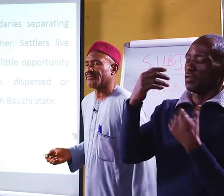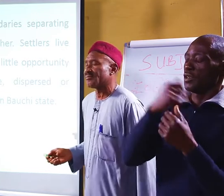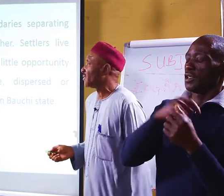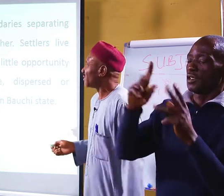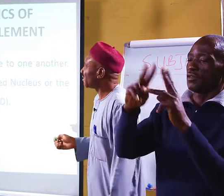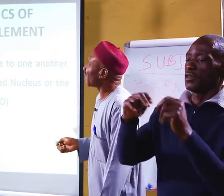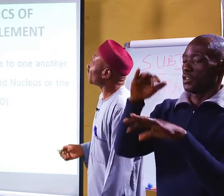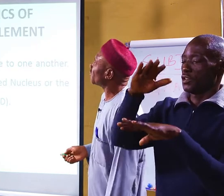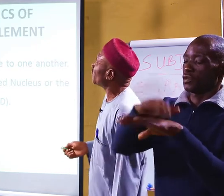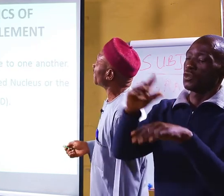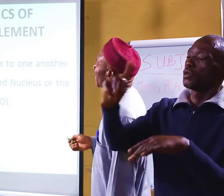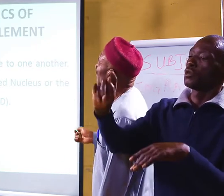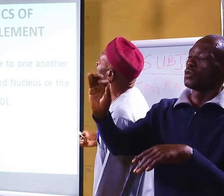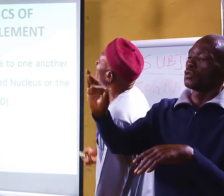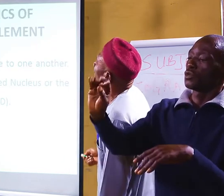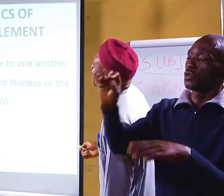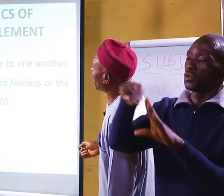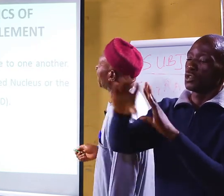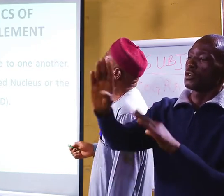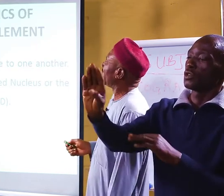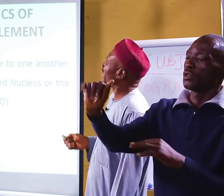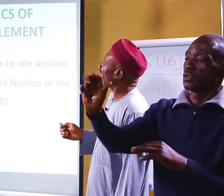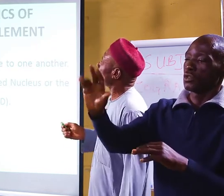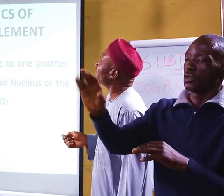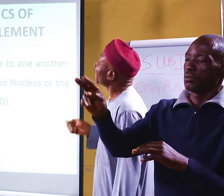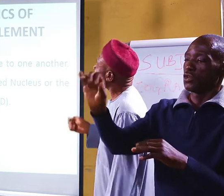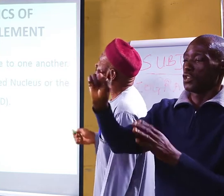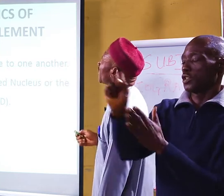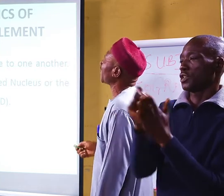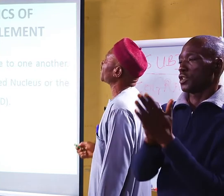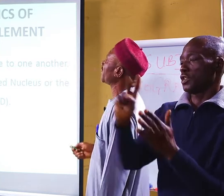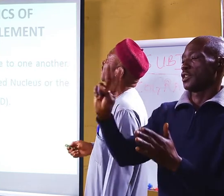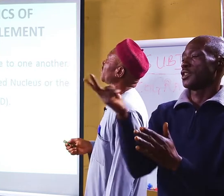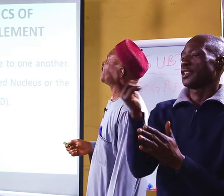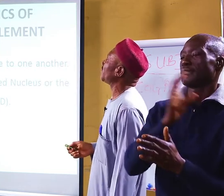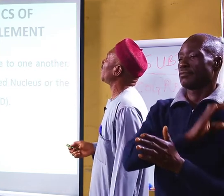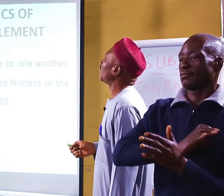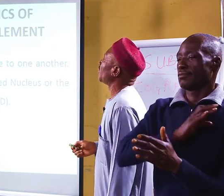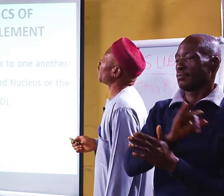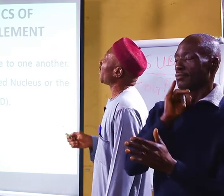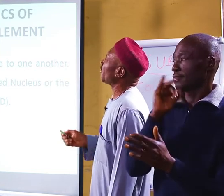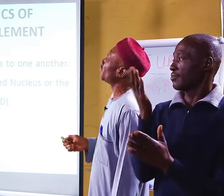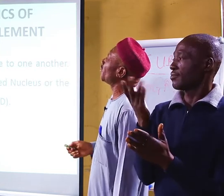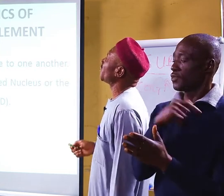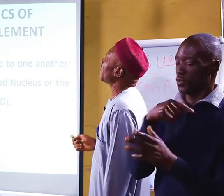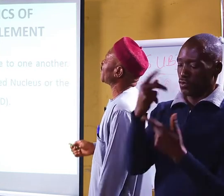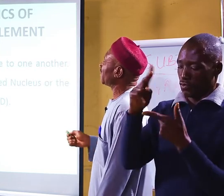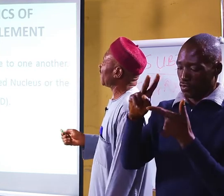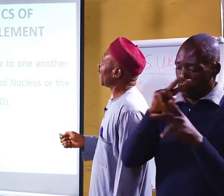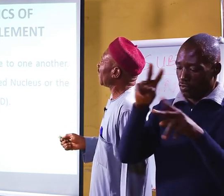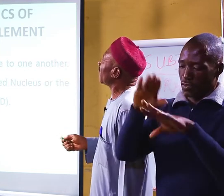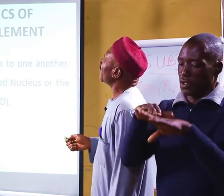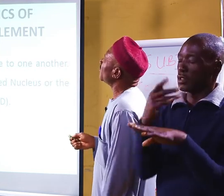State. These kind of settlements are well pronounced there. Now, the second characteristics, we are going to be looking